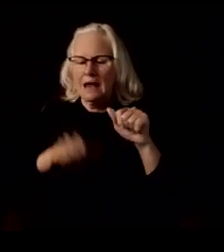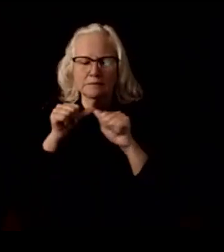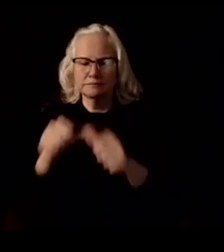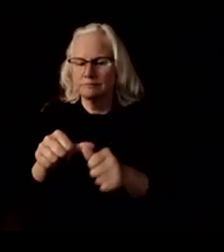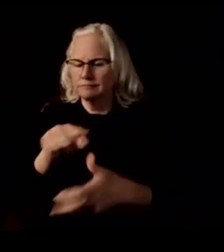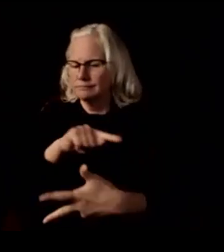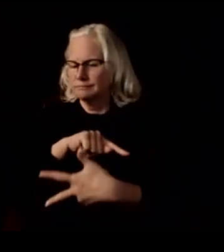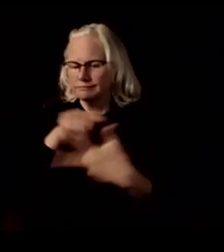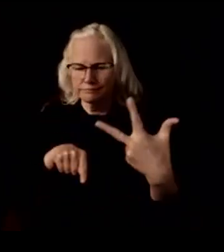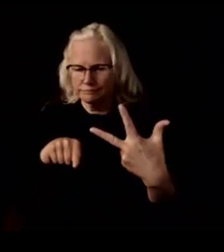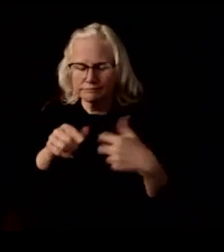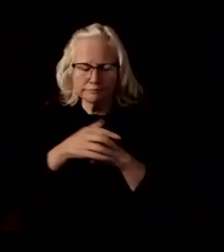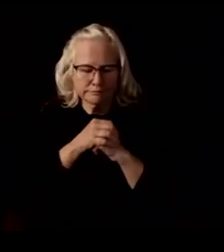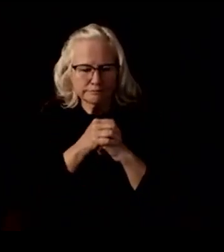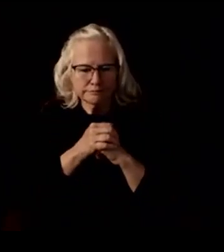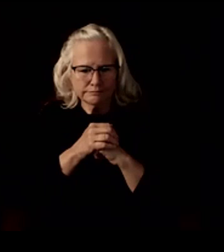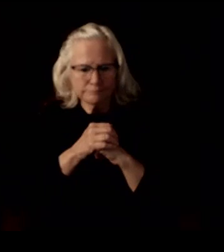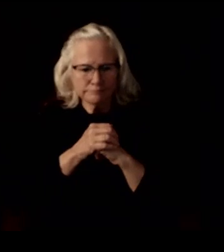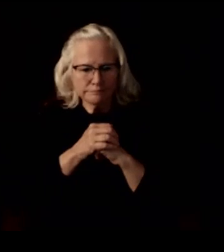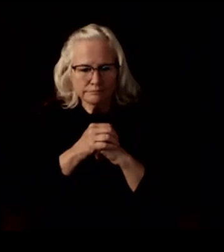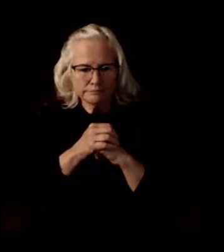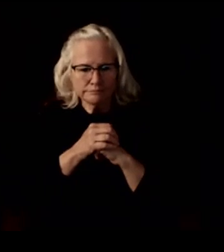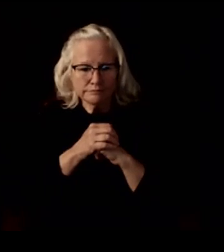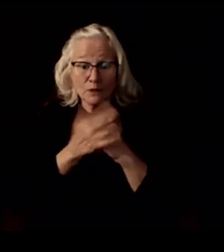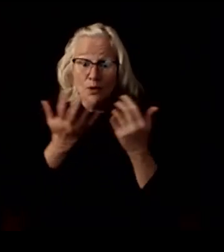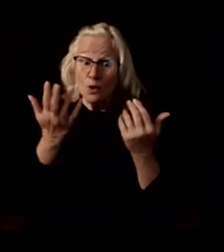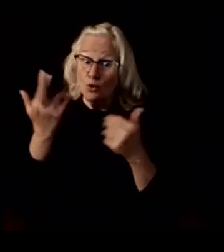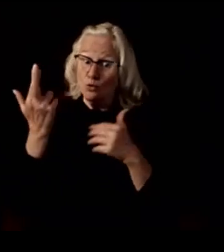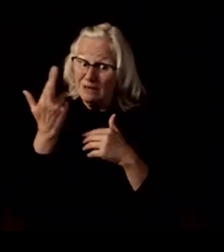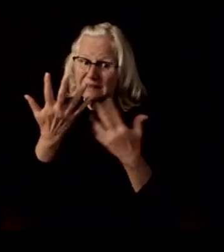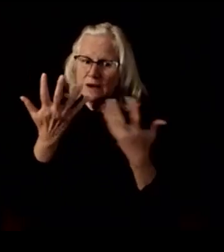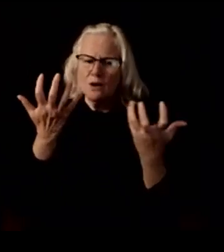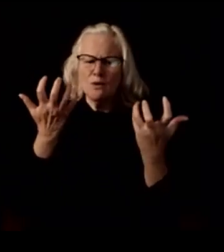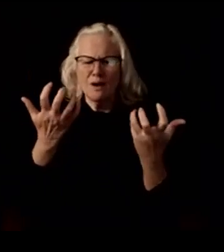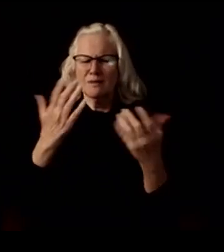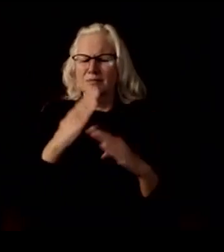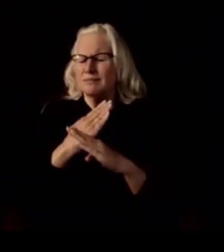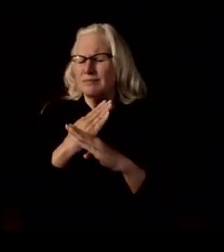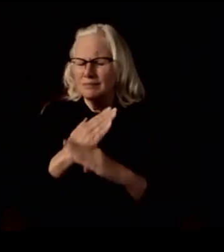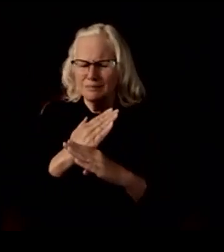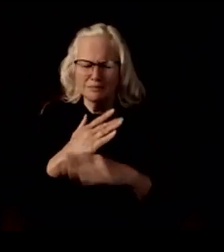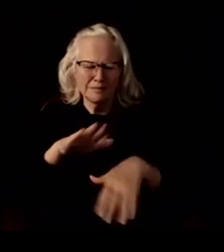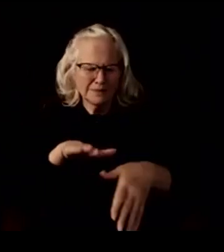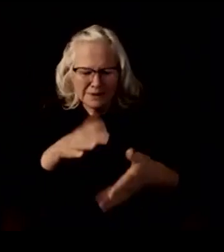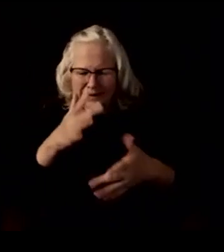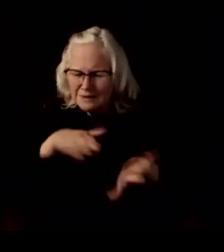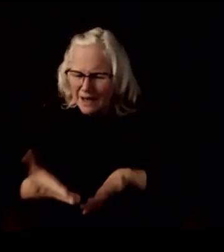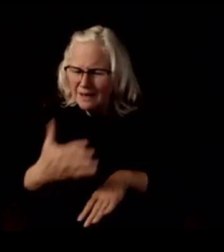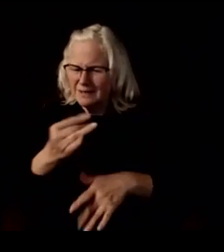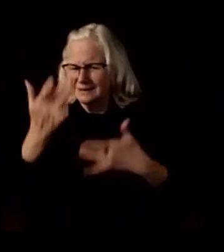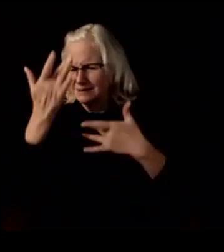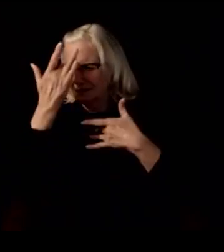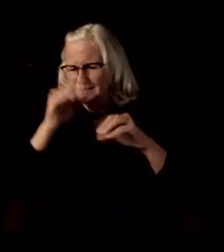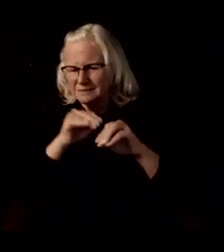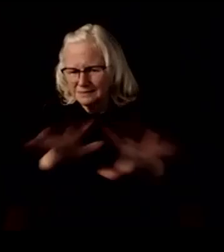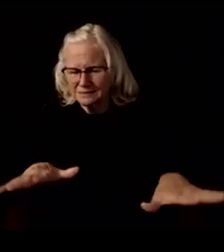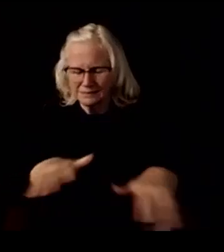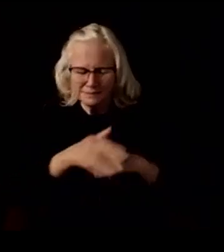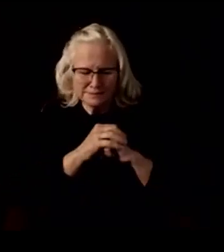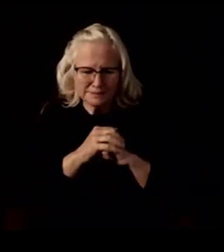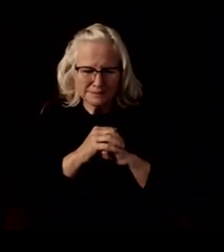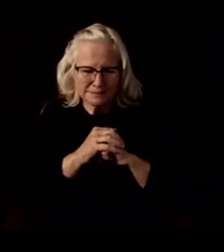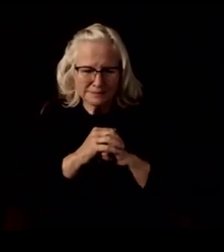deaths, and long-term health problems as possible. As we count down the days to a time when we have an effective vaccine available, we can take